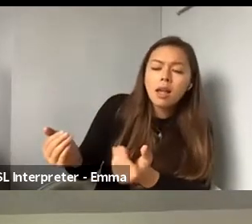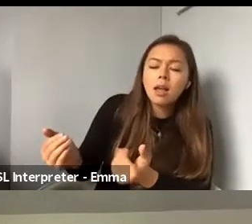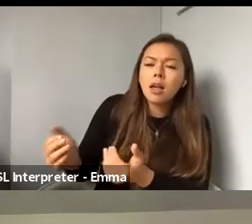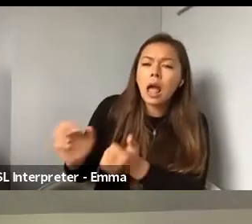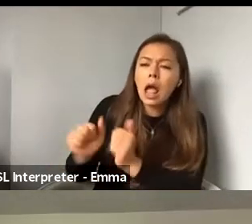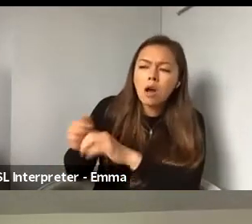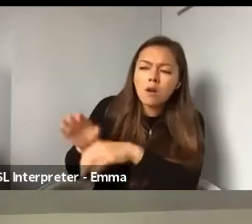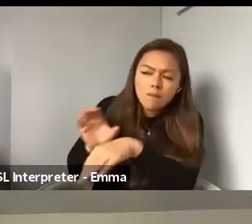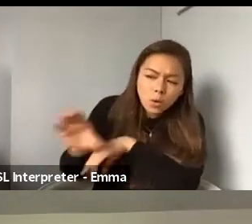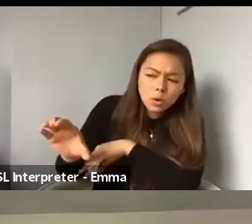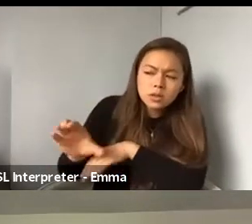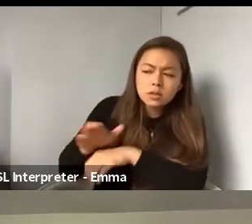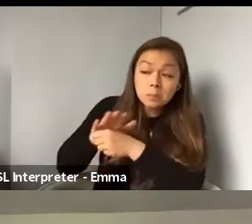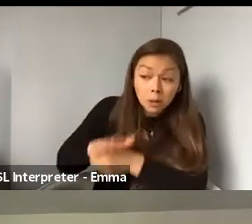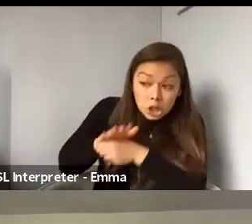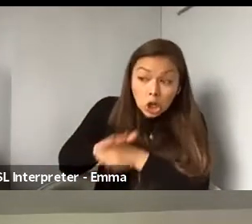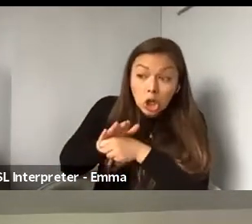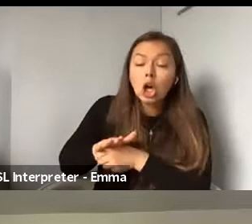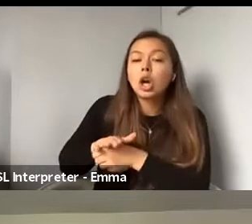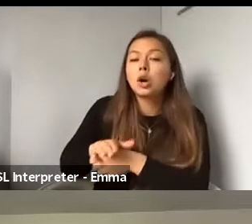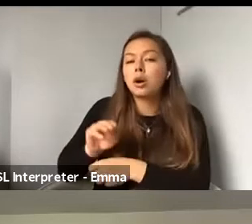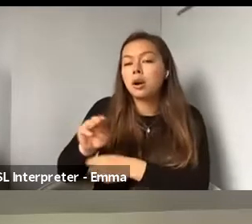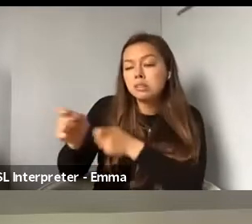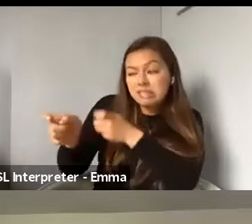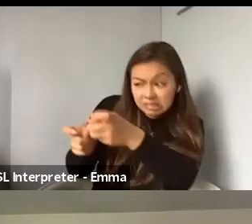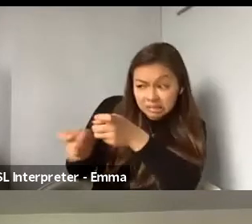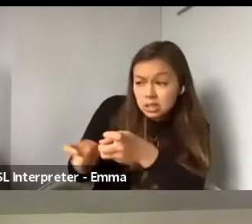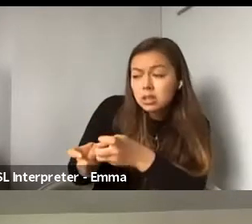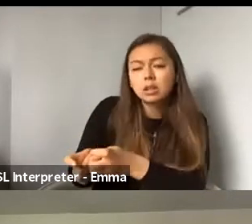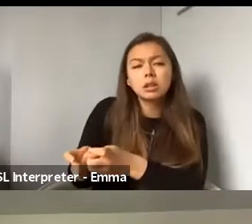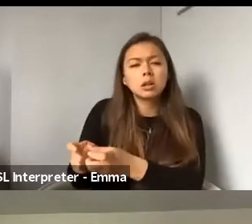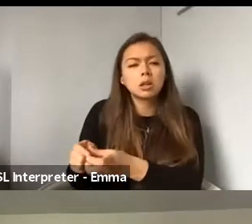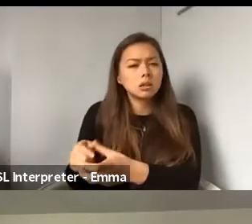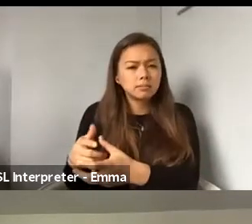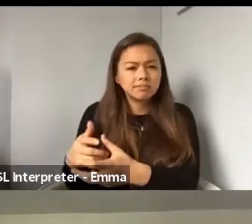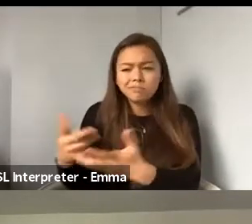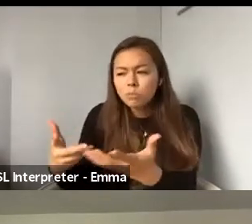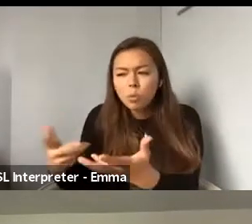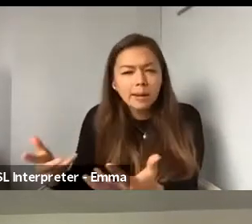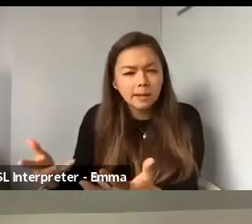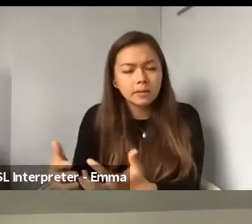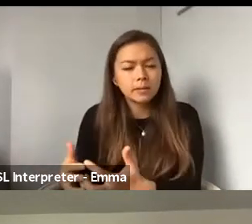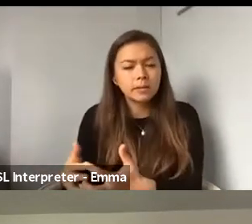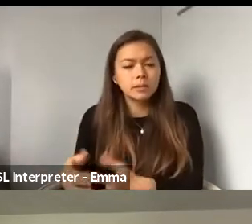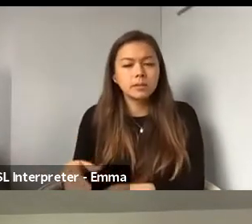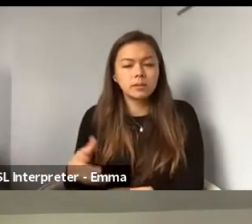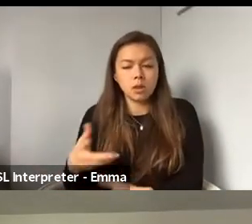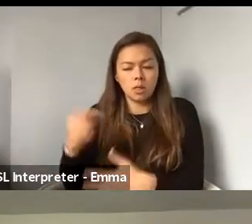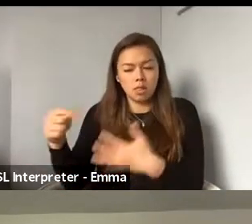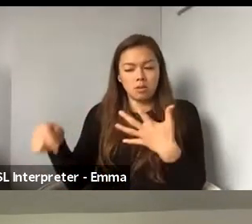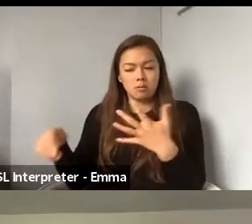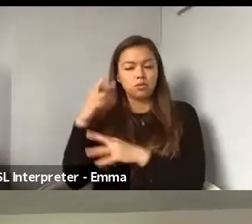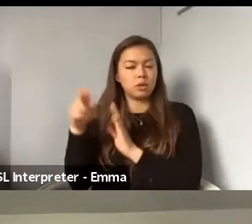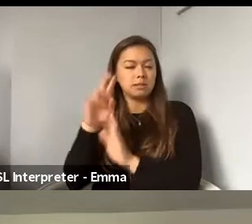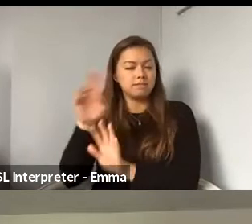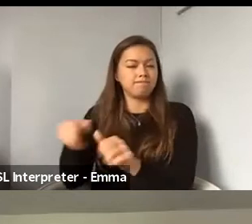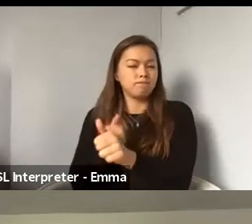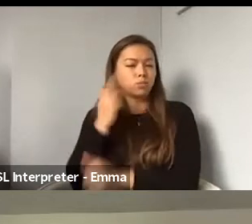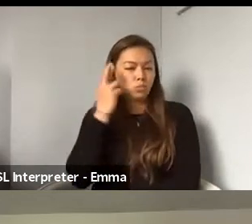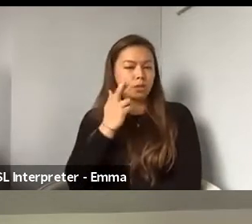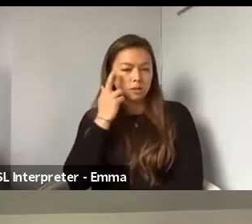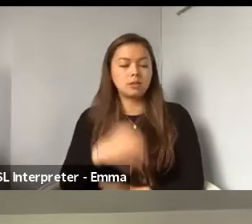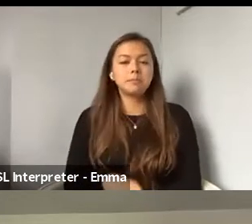manipulation. So that's very helpful, and I appreciate how concrete you were, because it really brings to life the